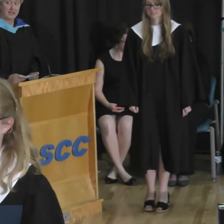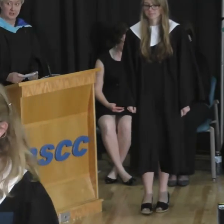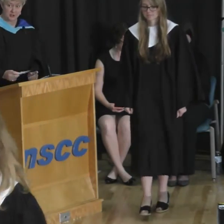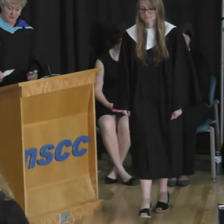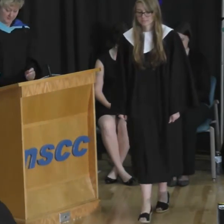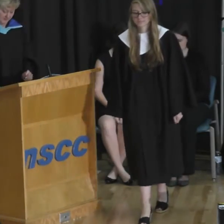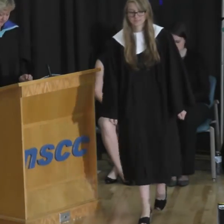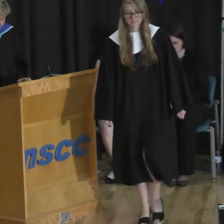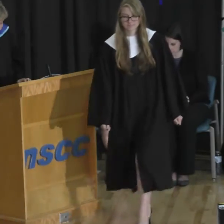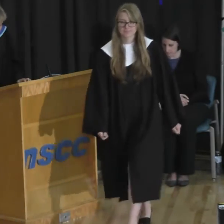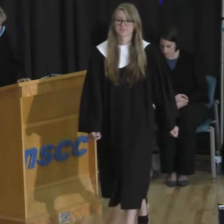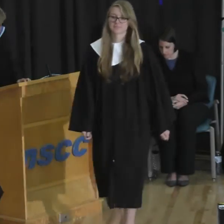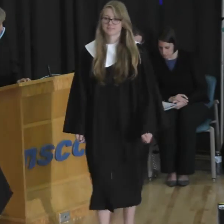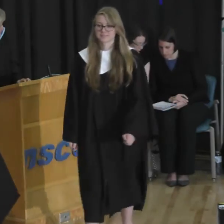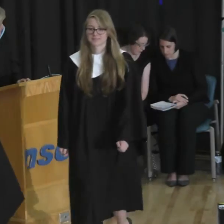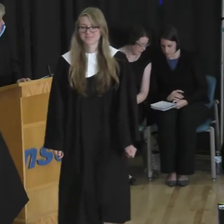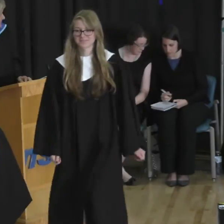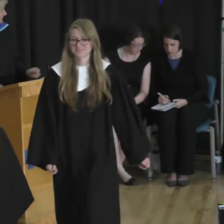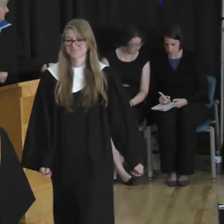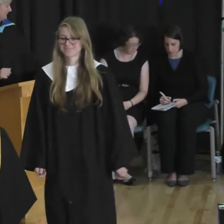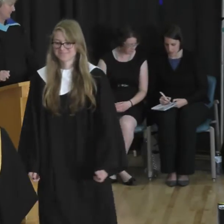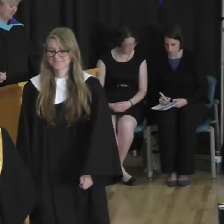Tiffany Ettinger.